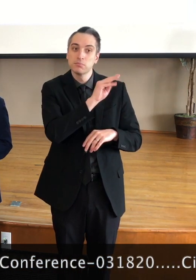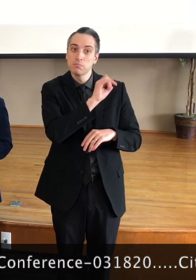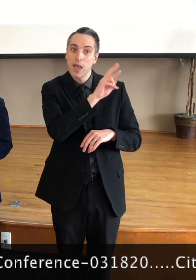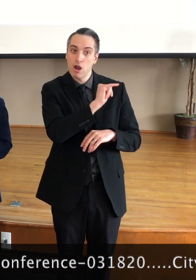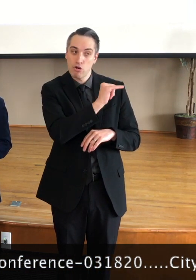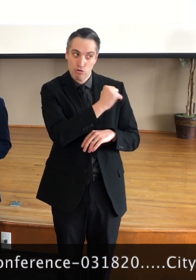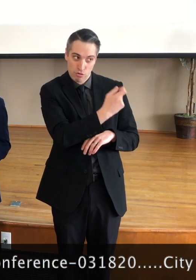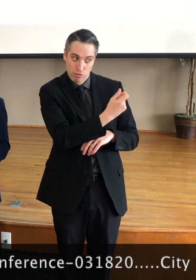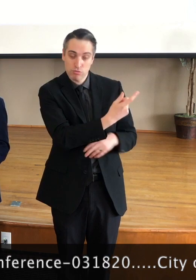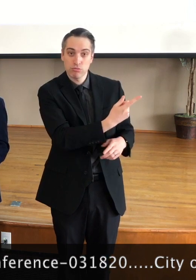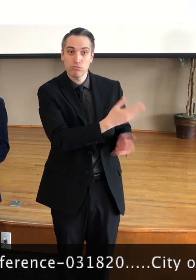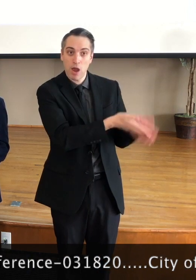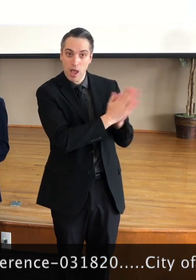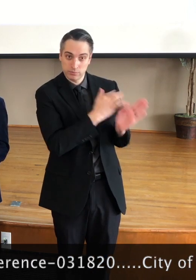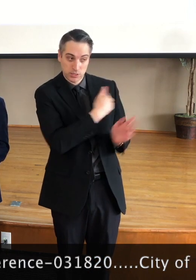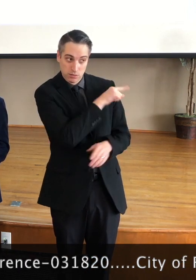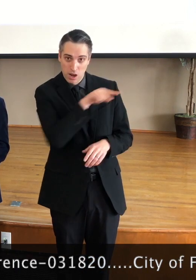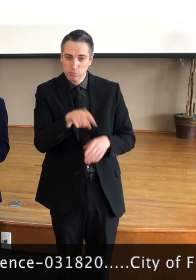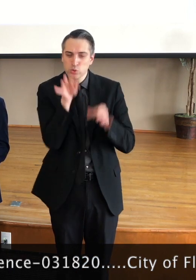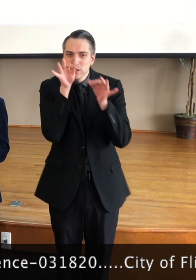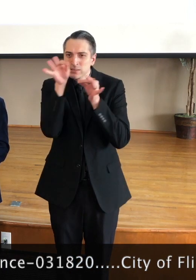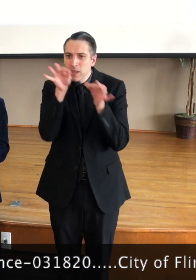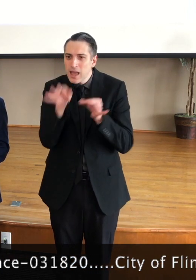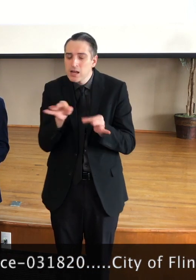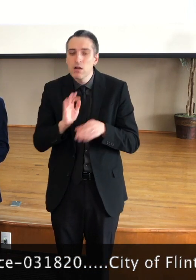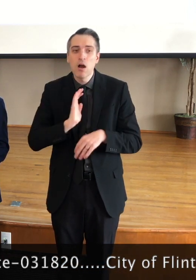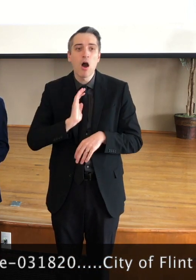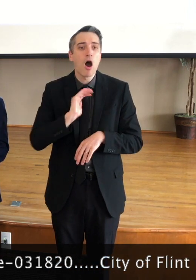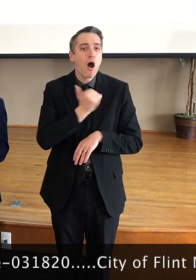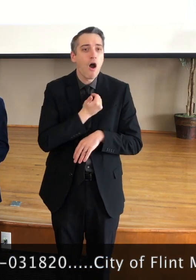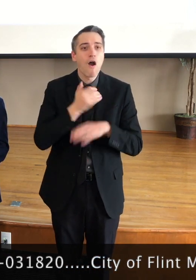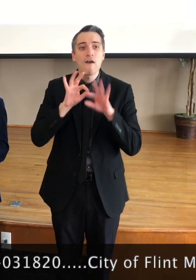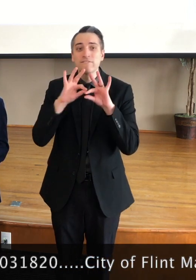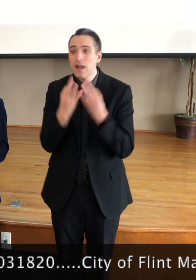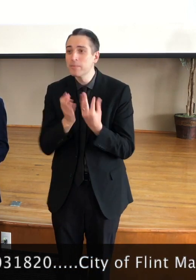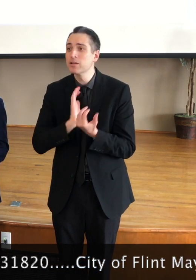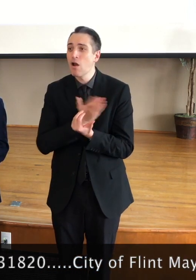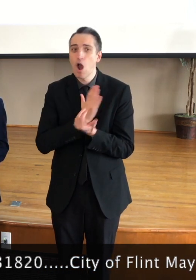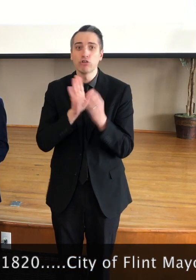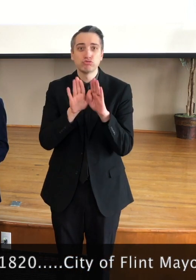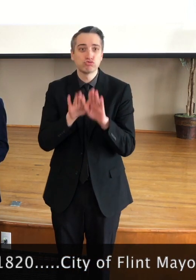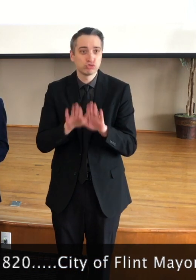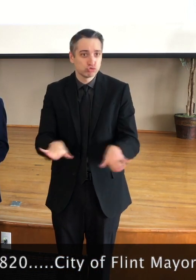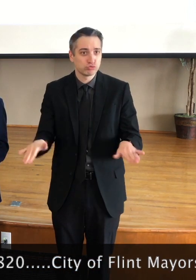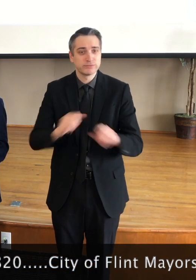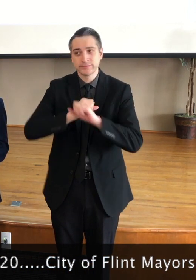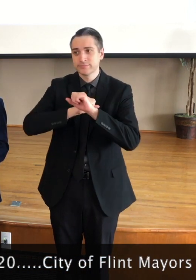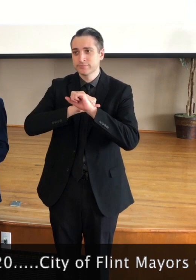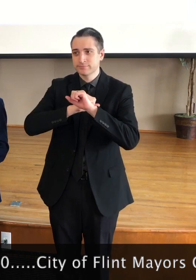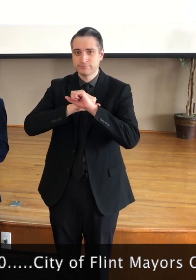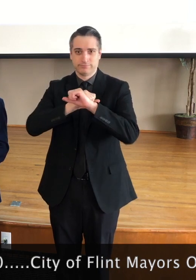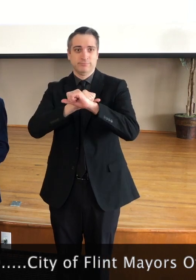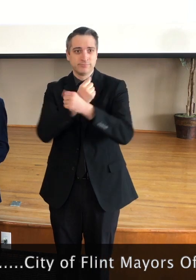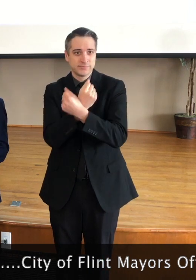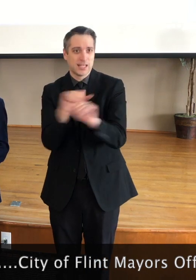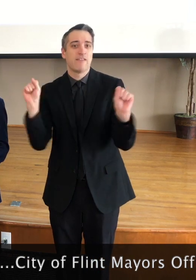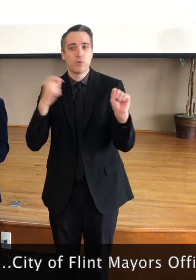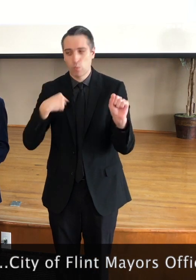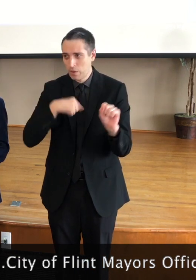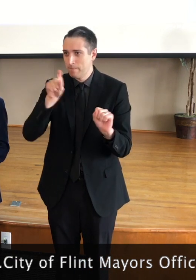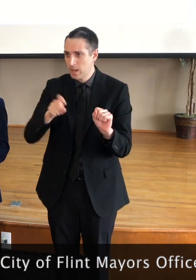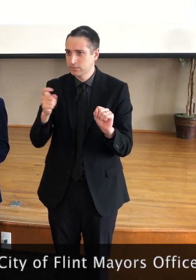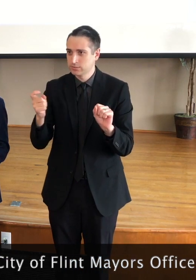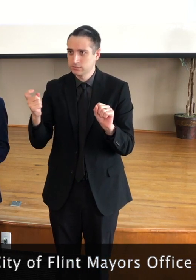plans are in conjunction with the city of Flint to actually make sure that our families and children are safe during this time where we actually have to join and come